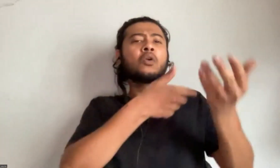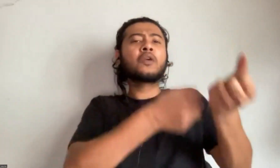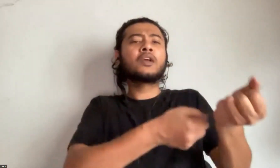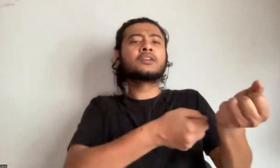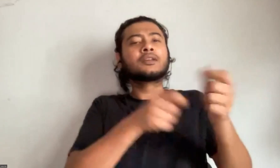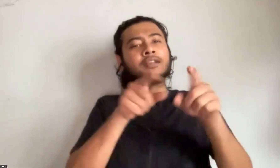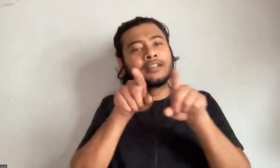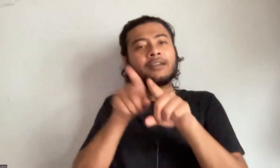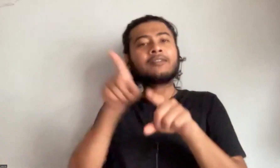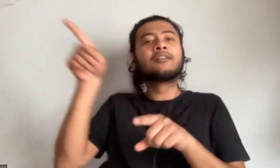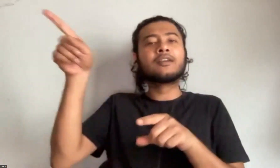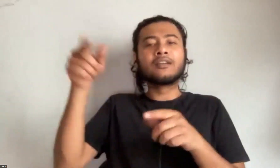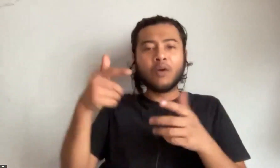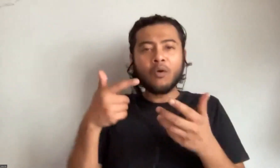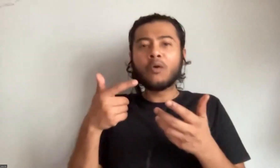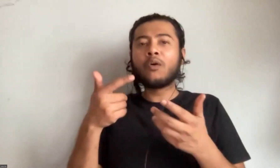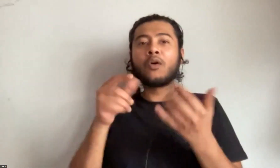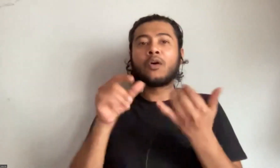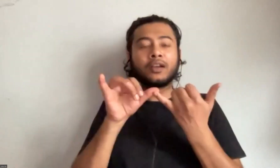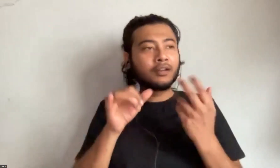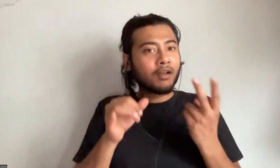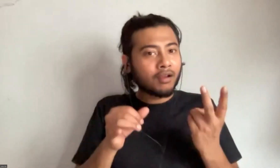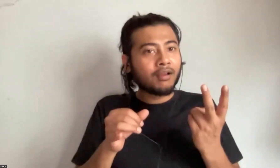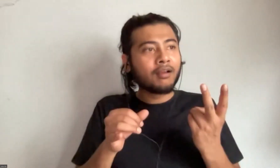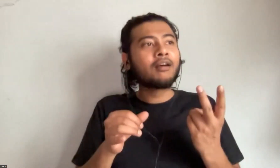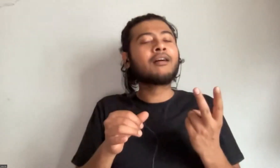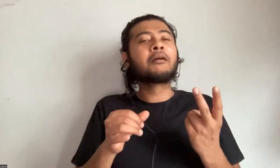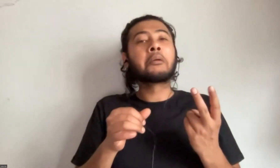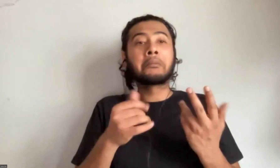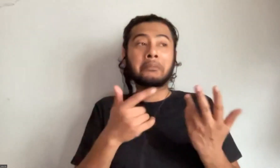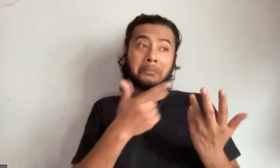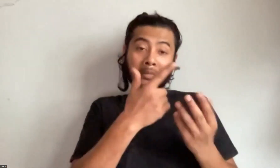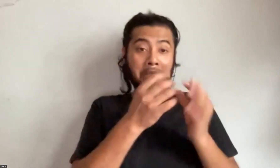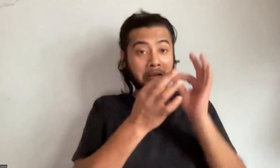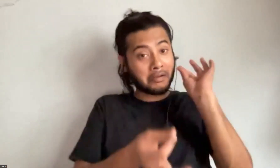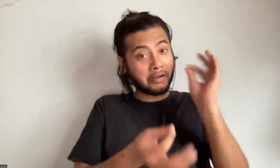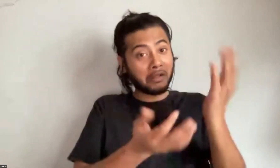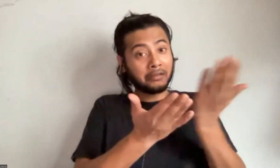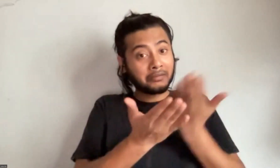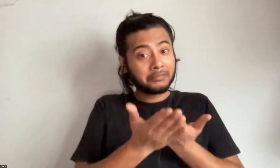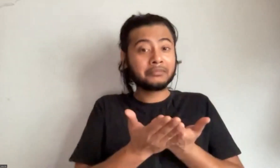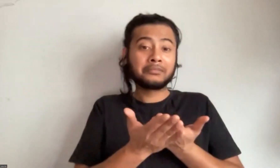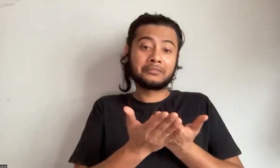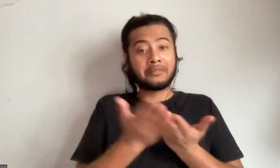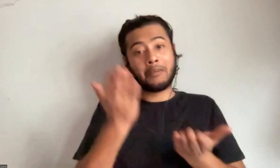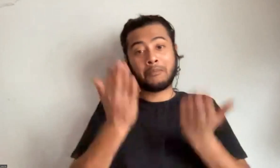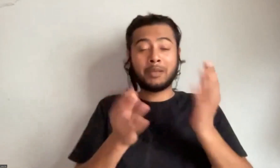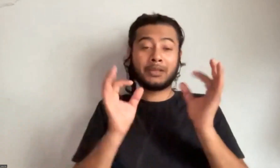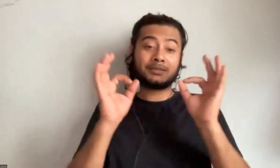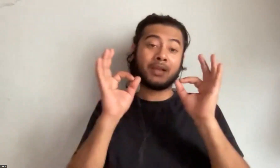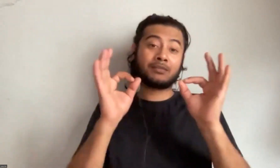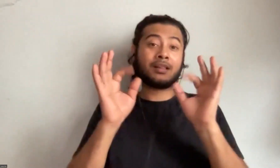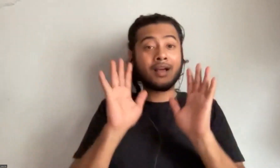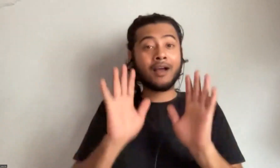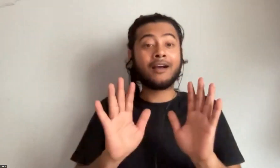Krishna bestows all his mercy upon us. And Krishna reveals himself. Revealing means